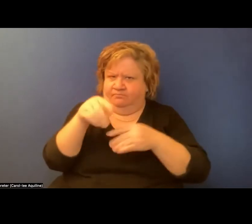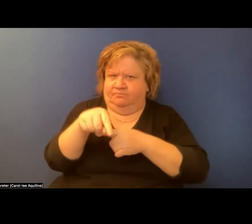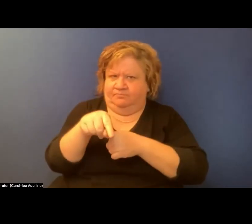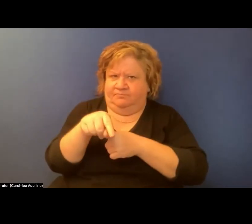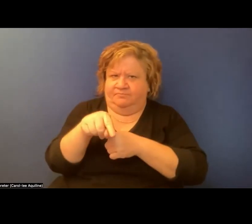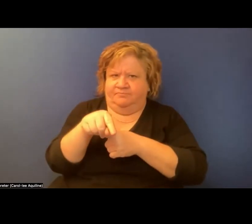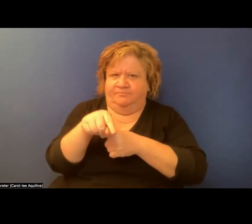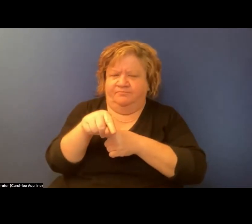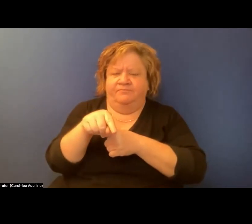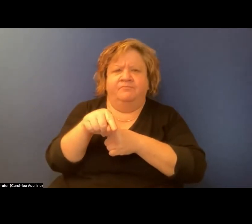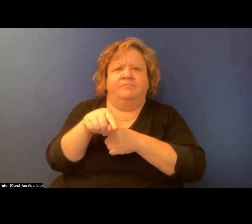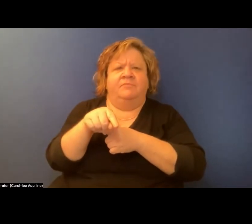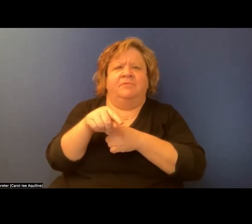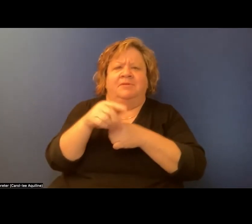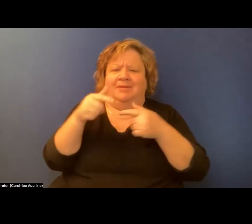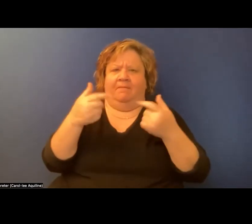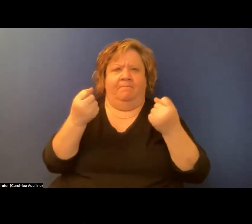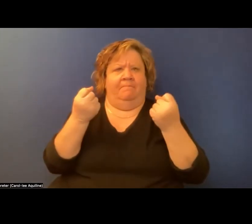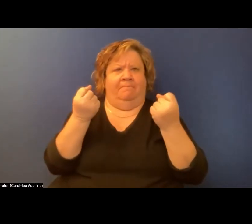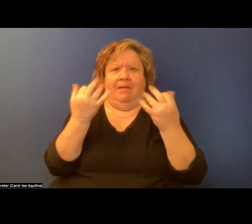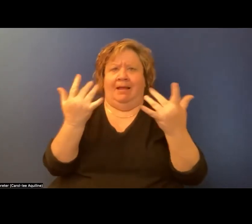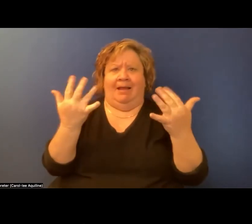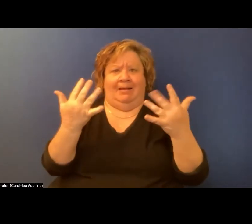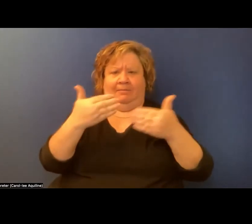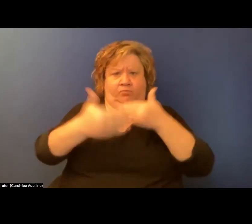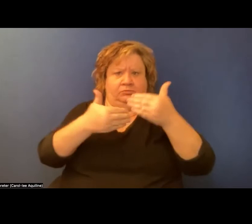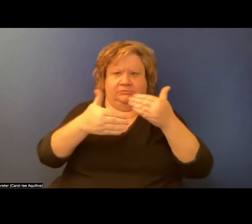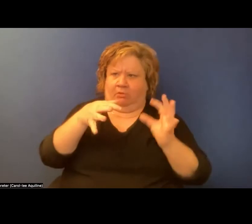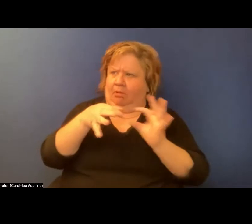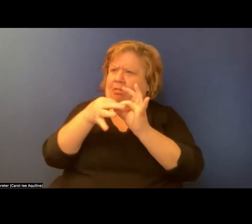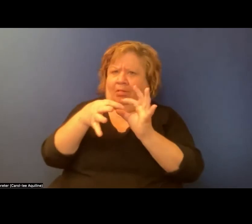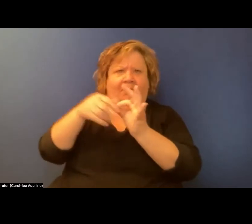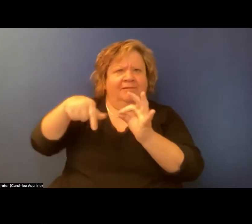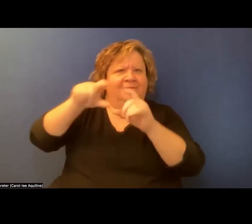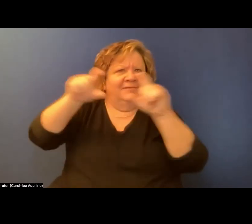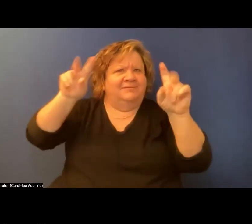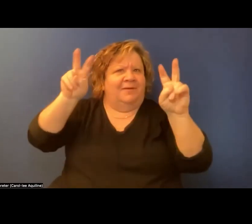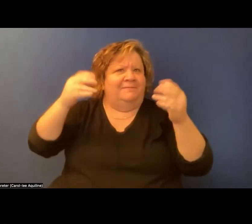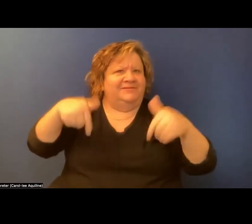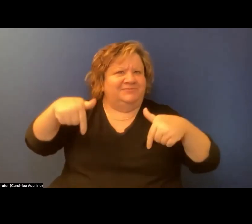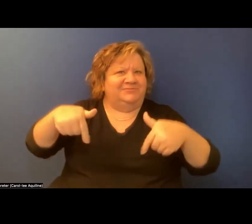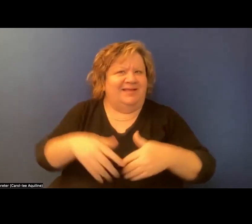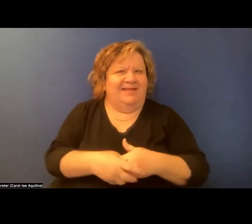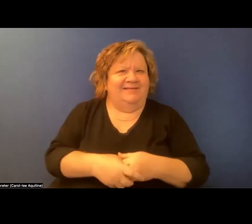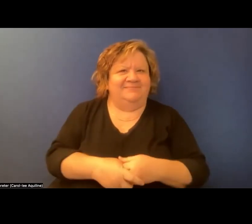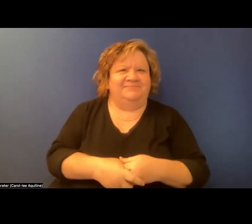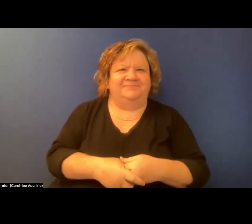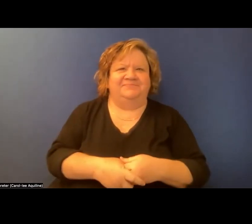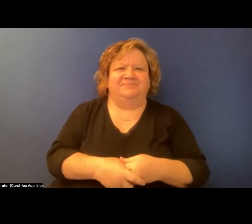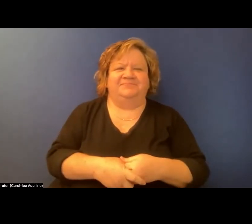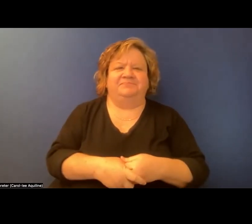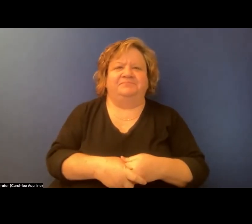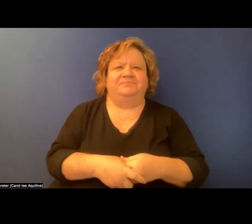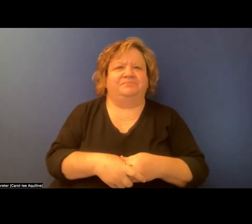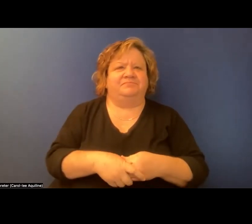today's discussion, as moderator you have highlighted at the beginning, addressing the key interaction, and these 3